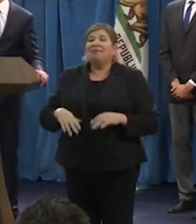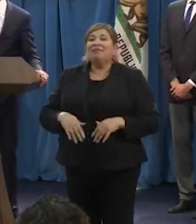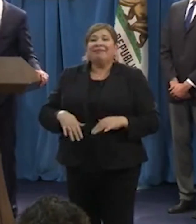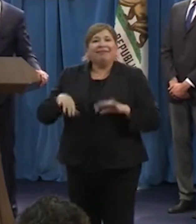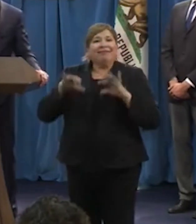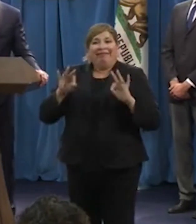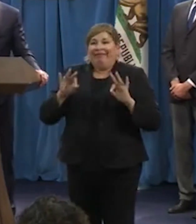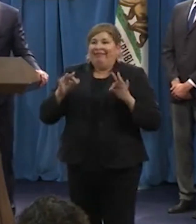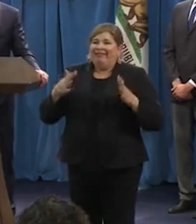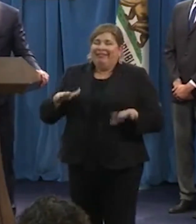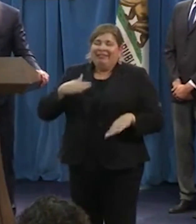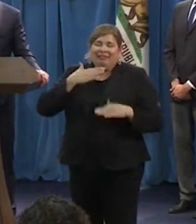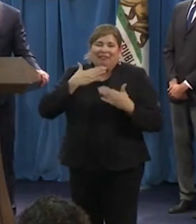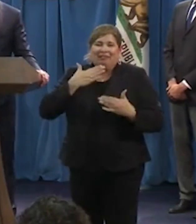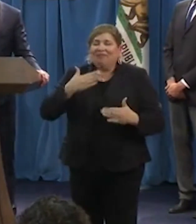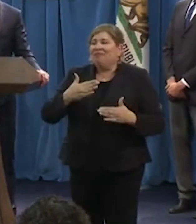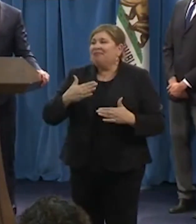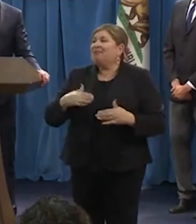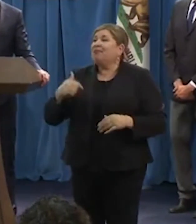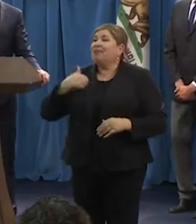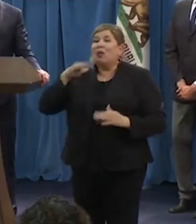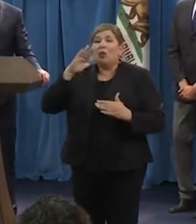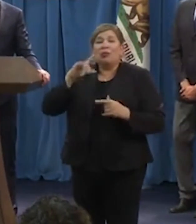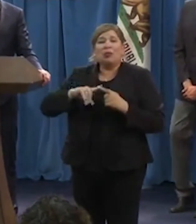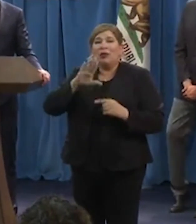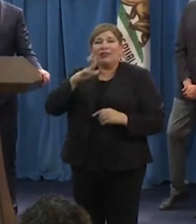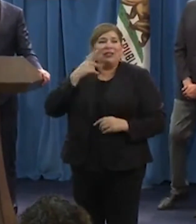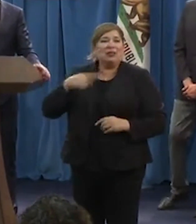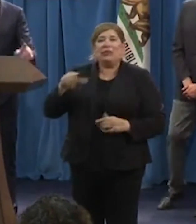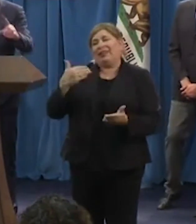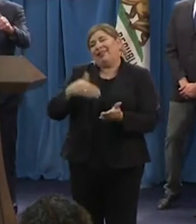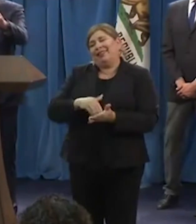that. Thank you all. I hope to never see